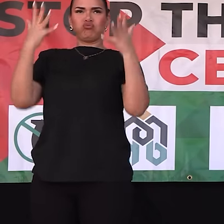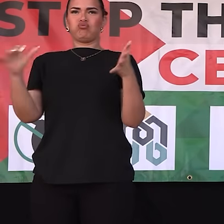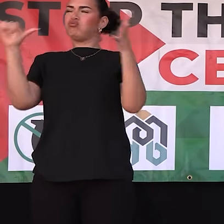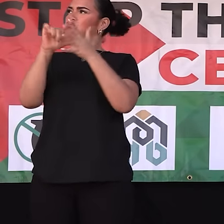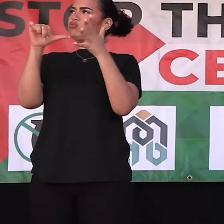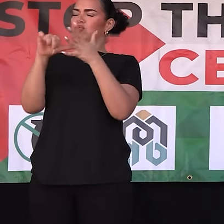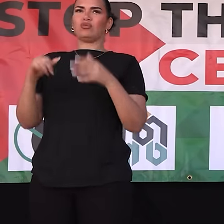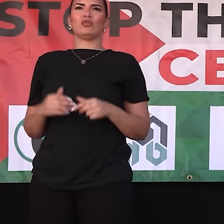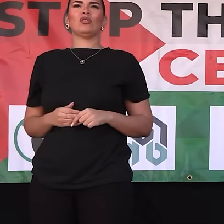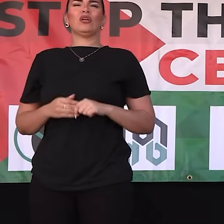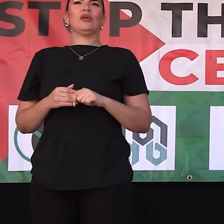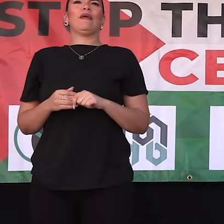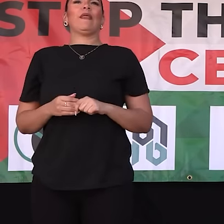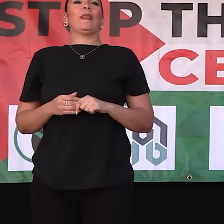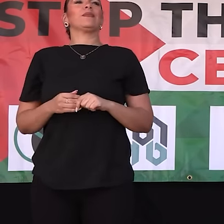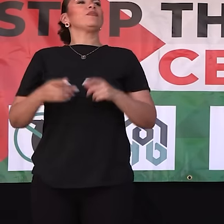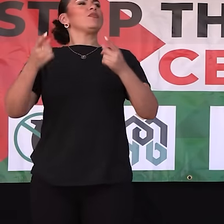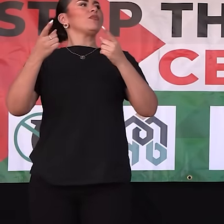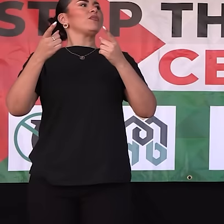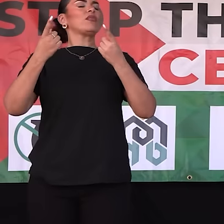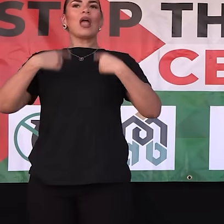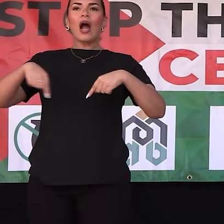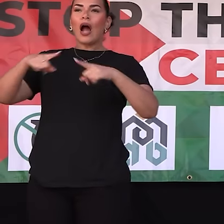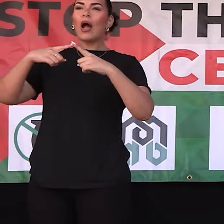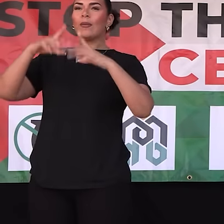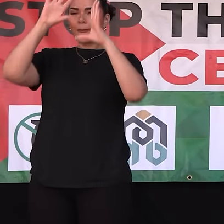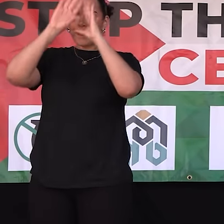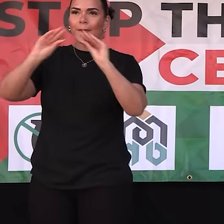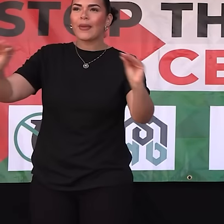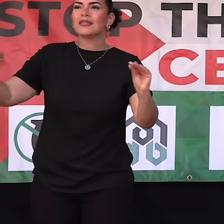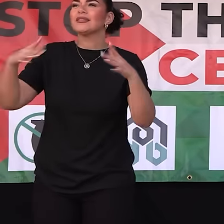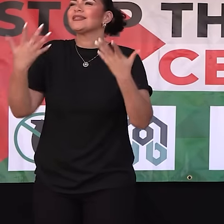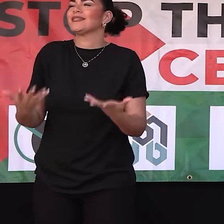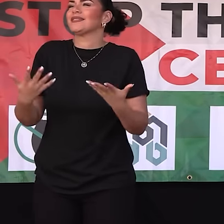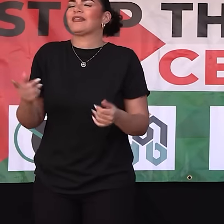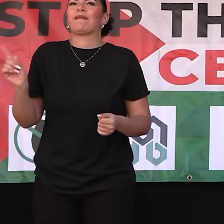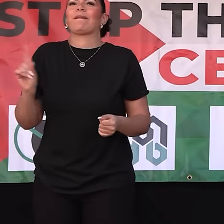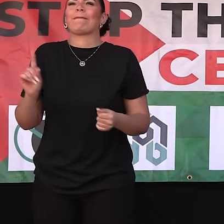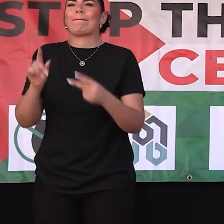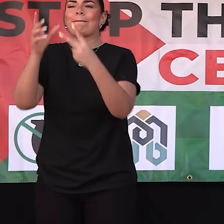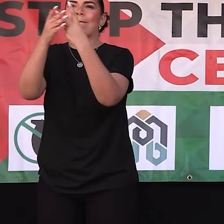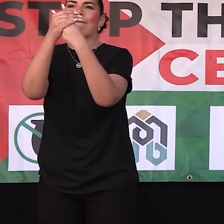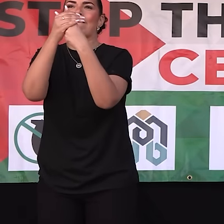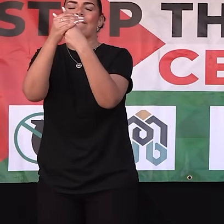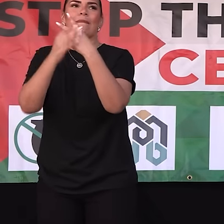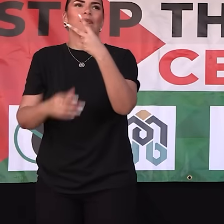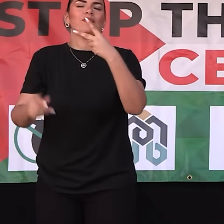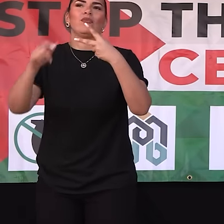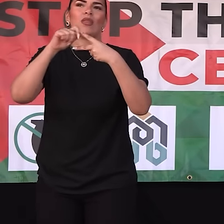so our message from everyone here today in London is two things. One